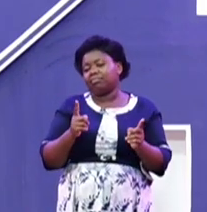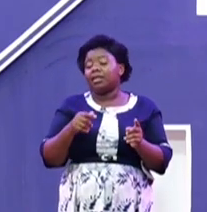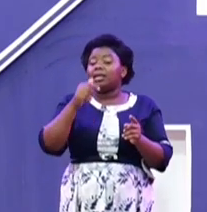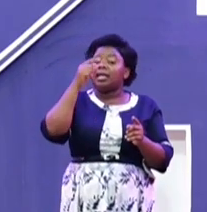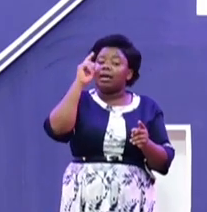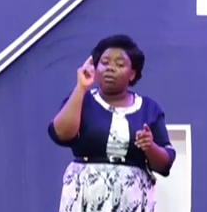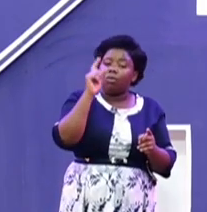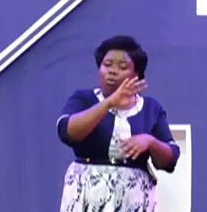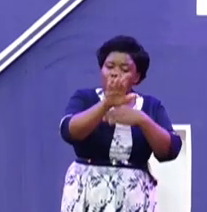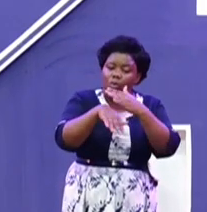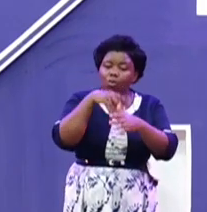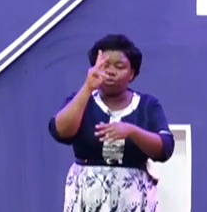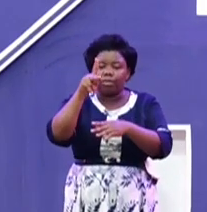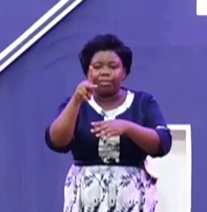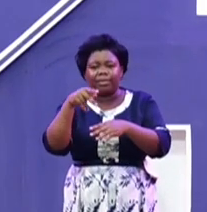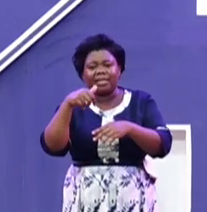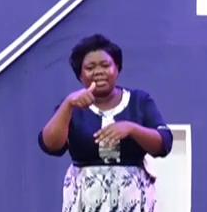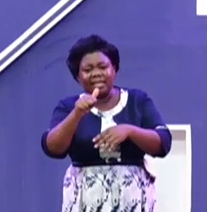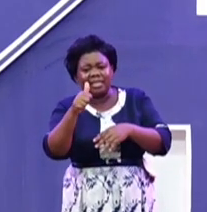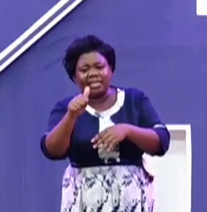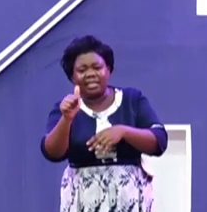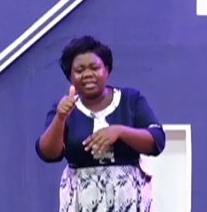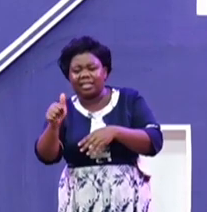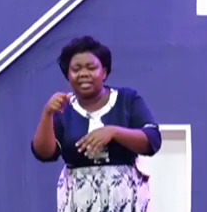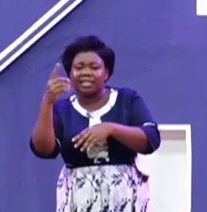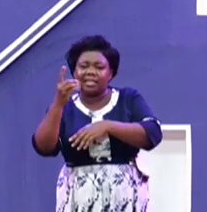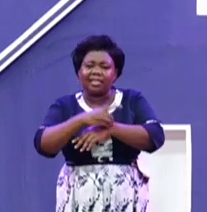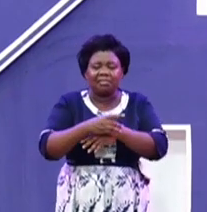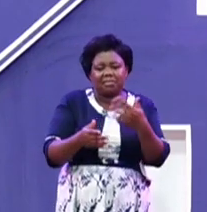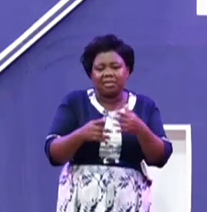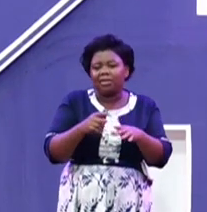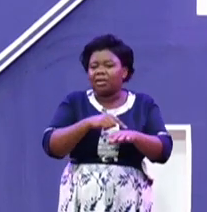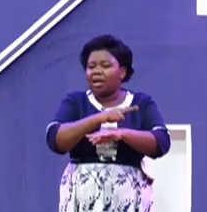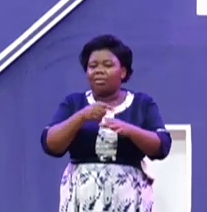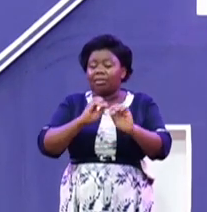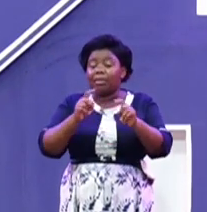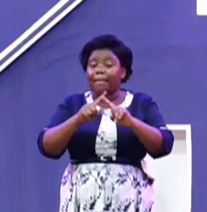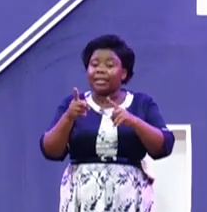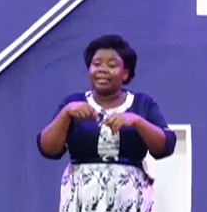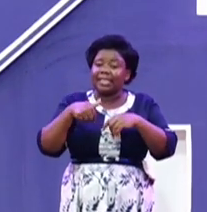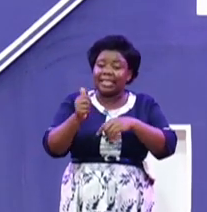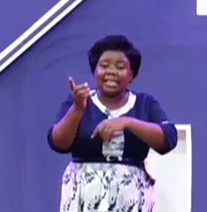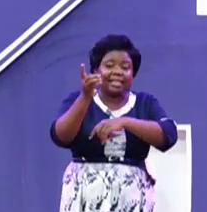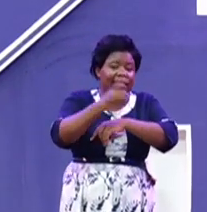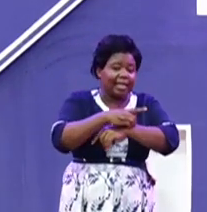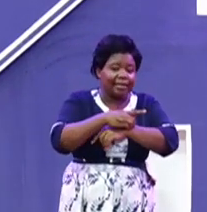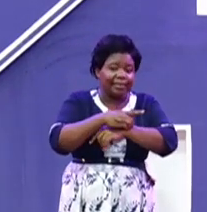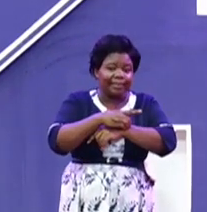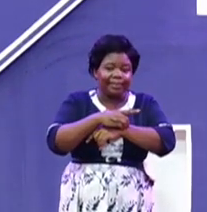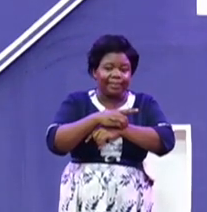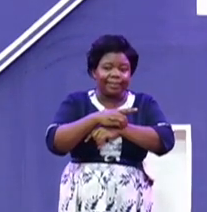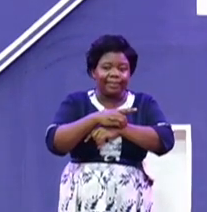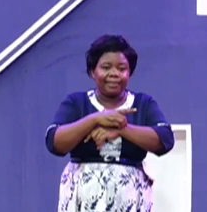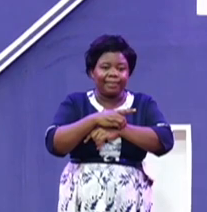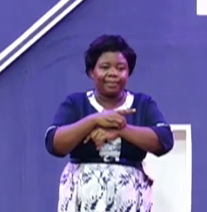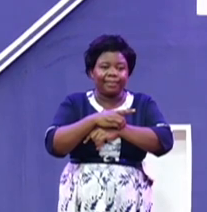muntu olunaku. Ye naateeka na ku lunaku si saawa. And he decided to at least charge every person